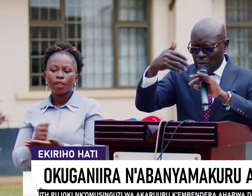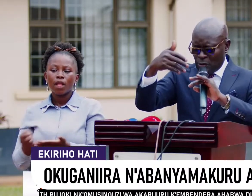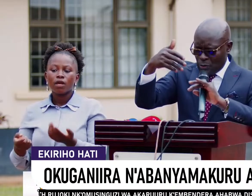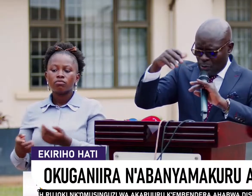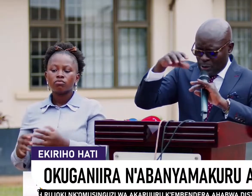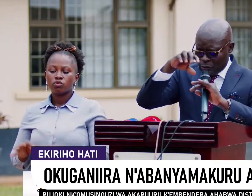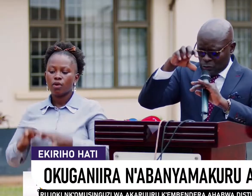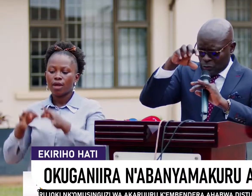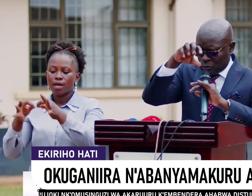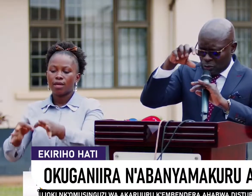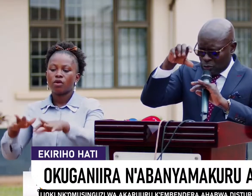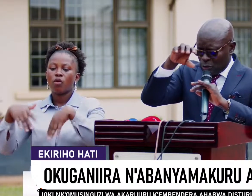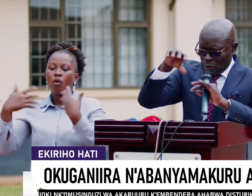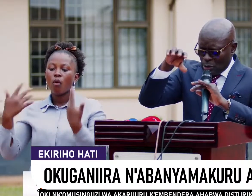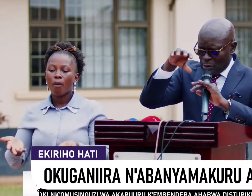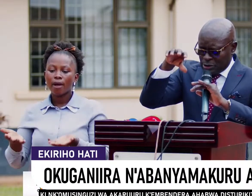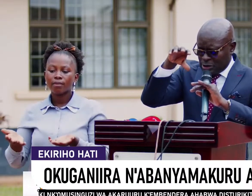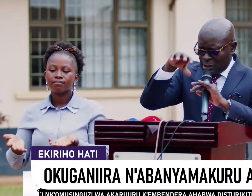twongeddeyo oba